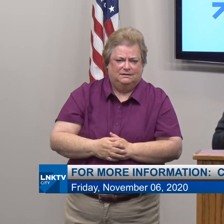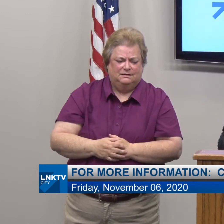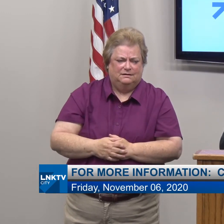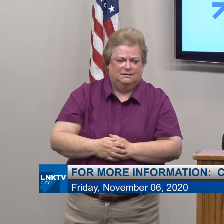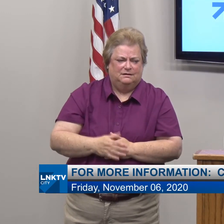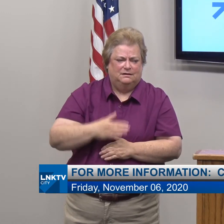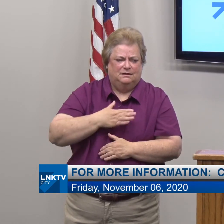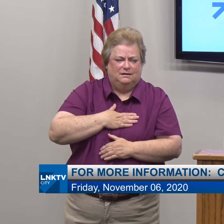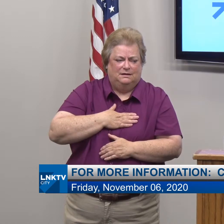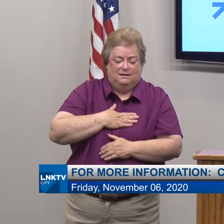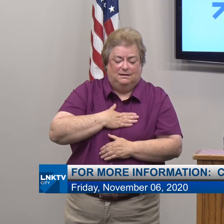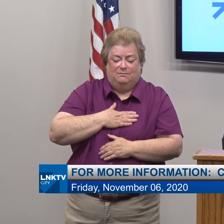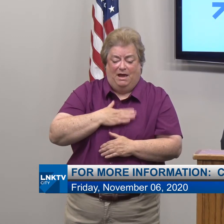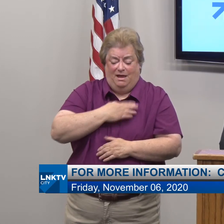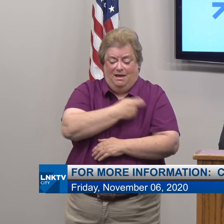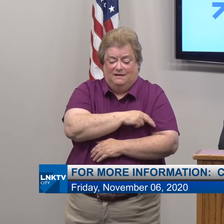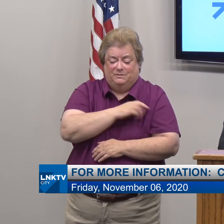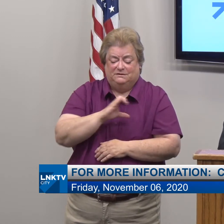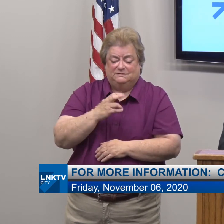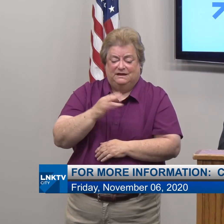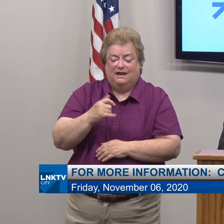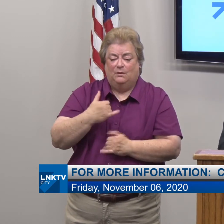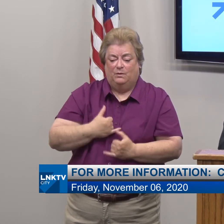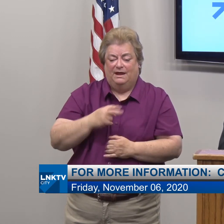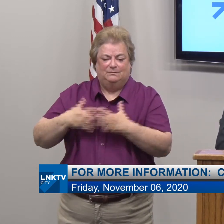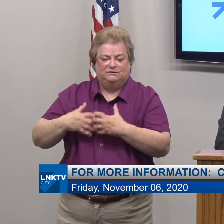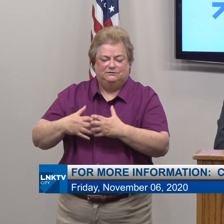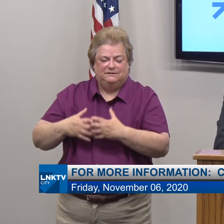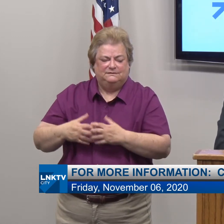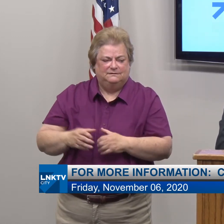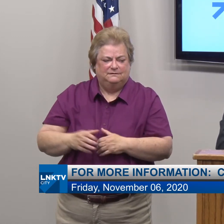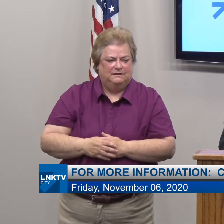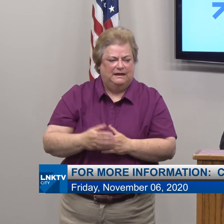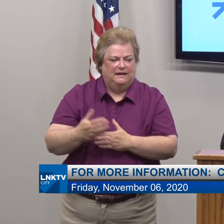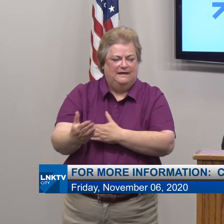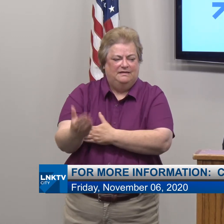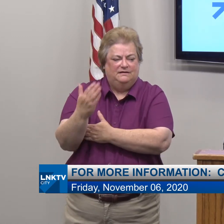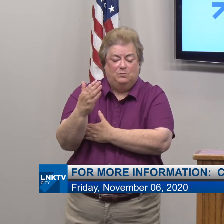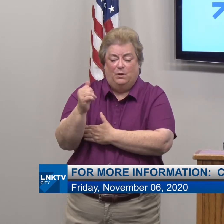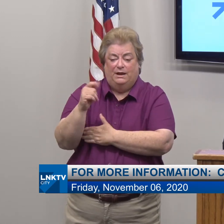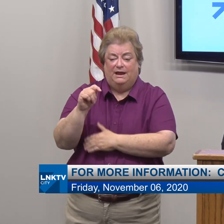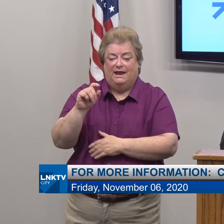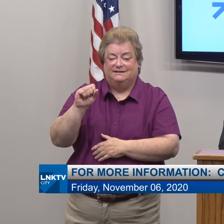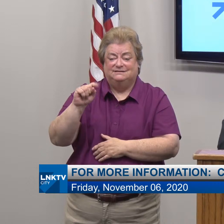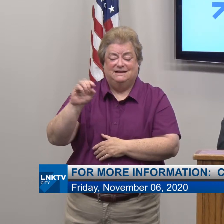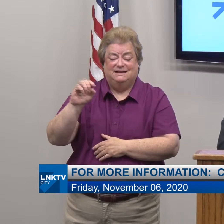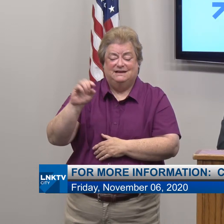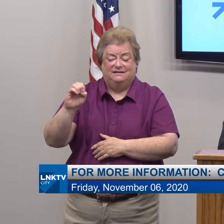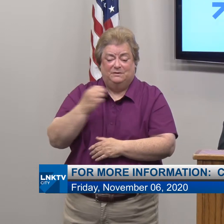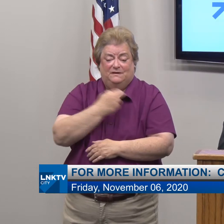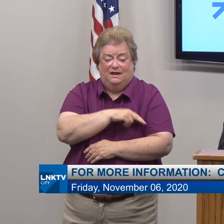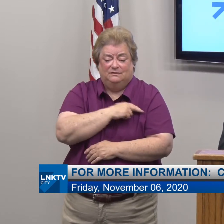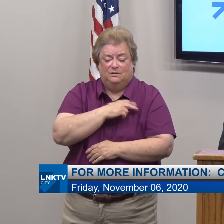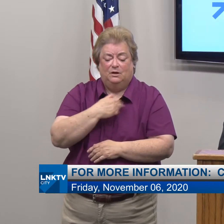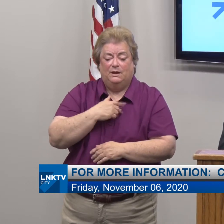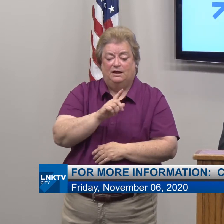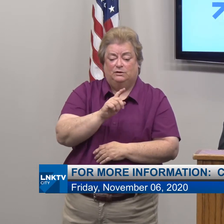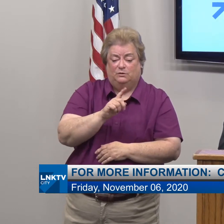My system, CHI Health, are on ventilators. This morning at St. Elizabeth, we have not our